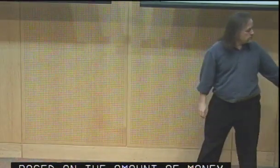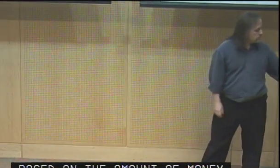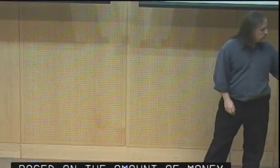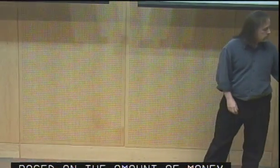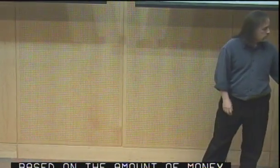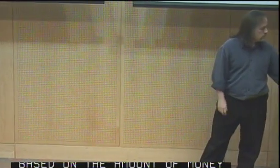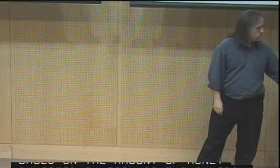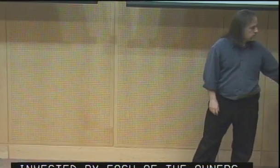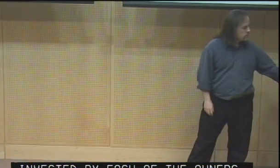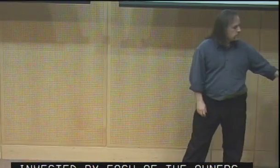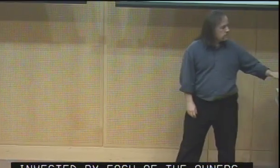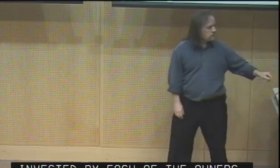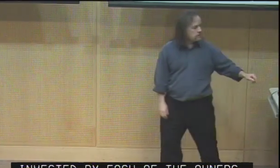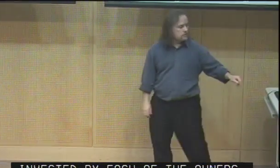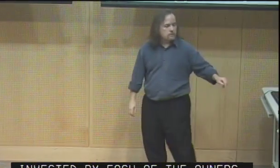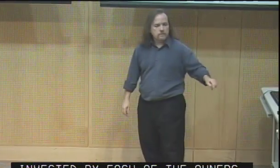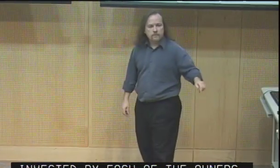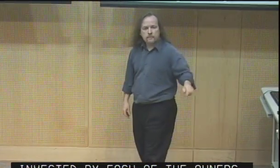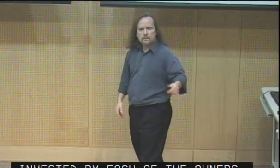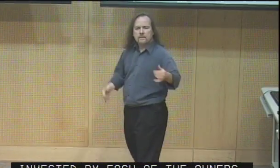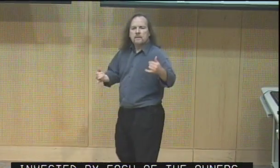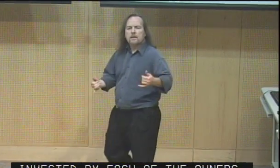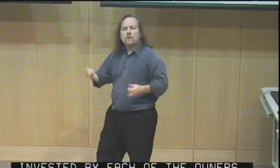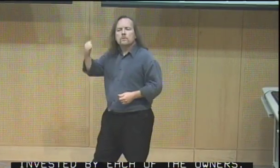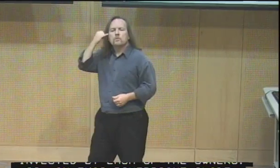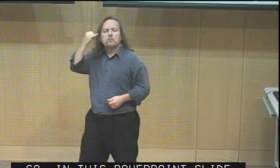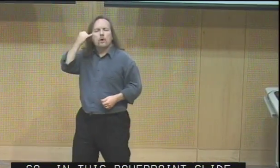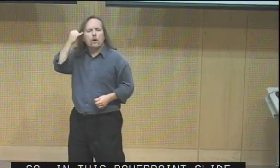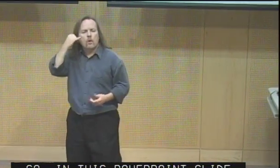invested 60% in the company.